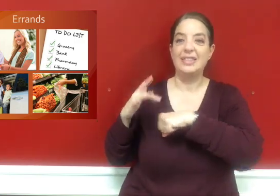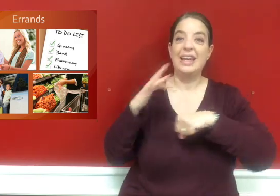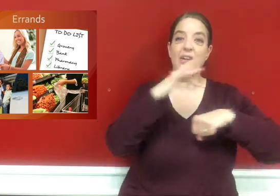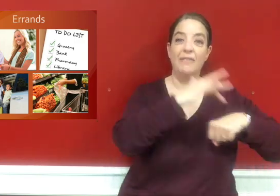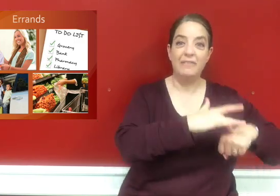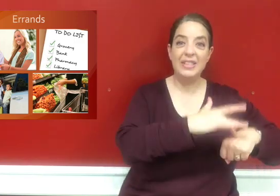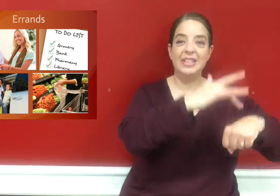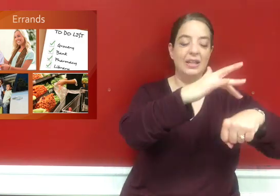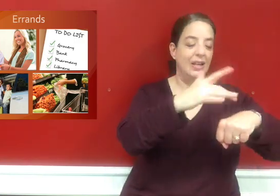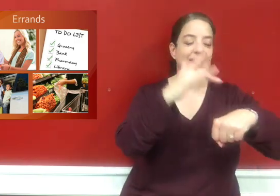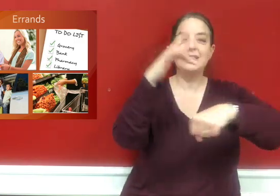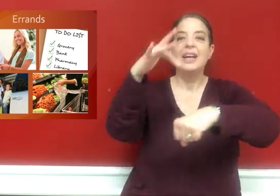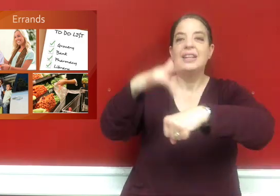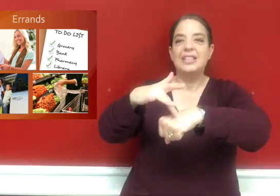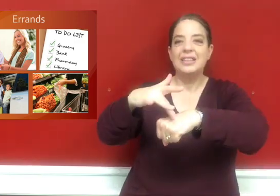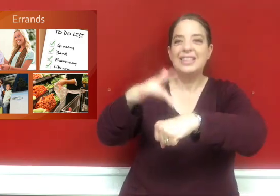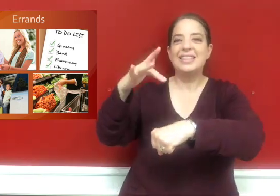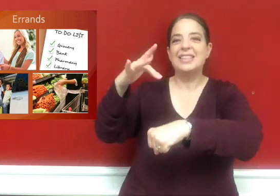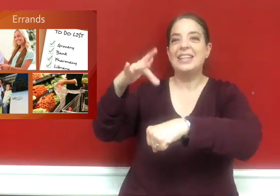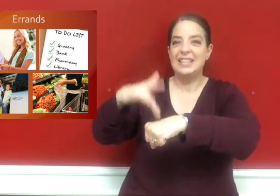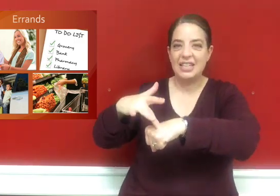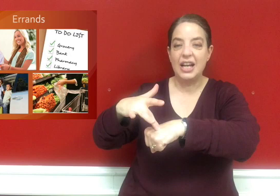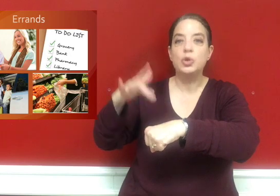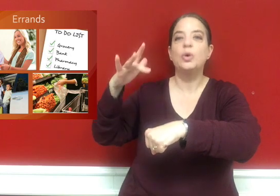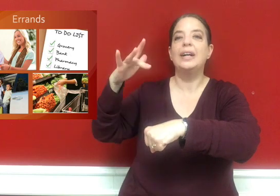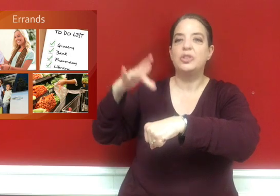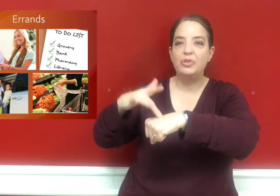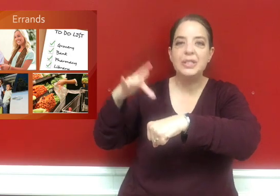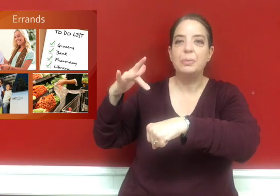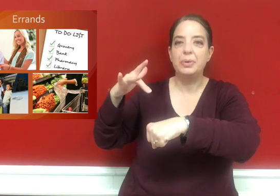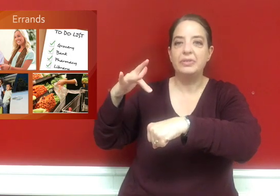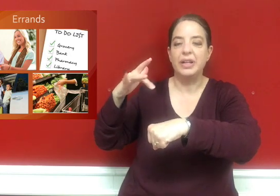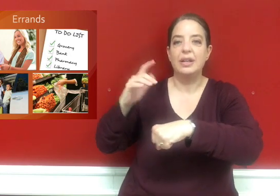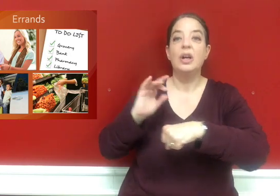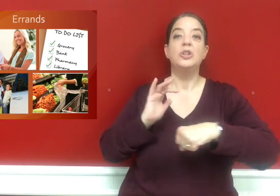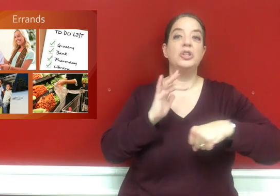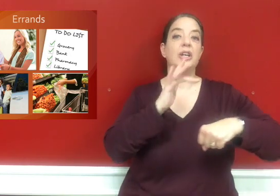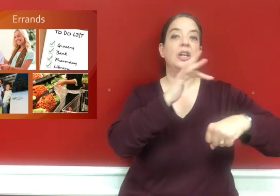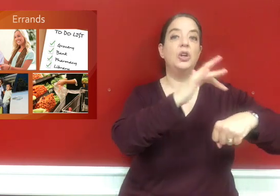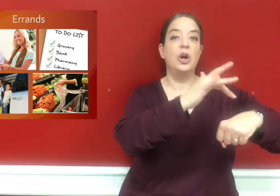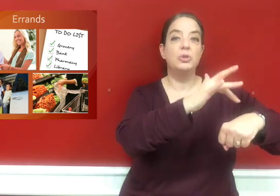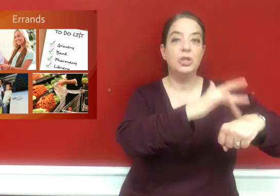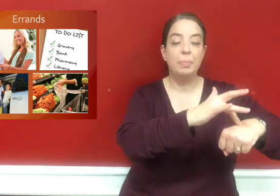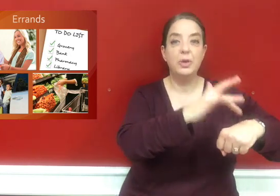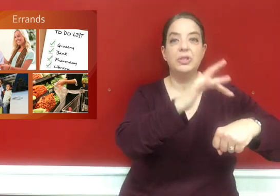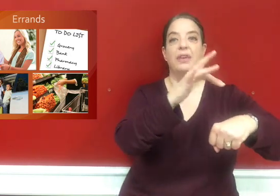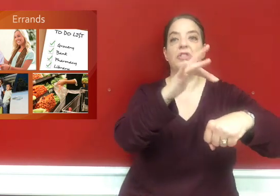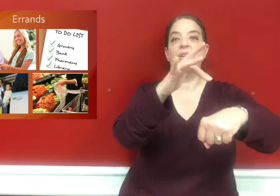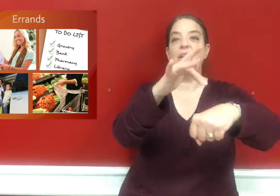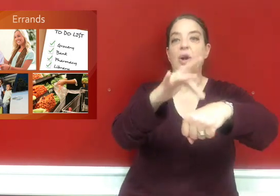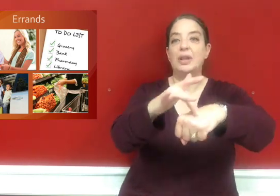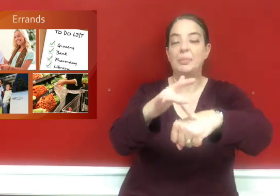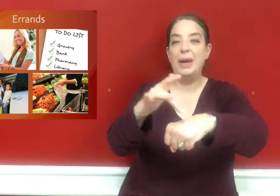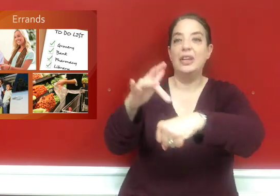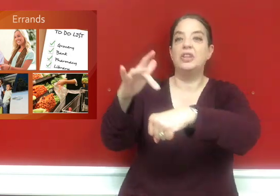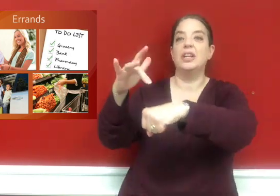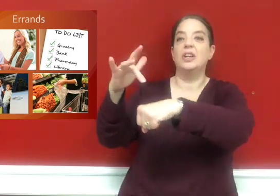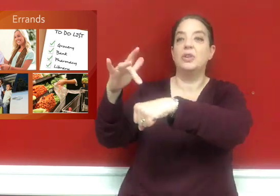and visit. This is the sign to touch or like to visit briefly. So you're going to go to the post office, you're going to go to the bank, you're going to go to the